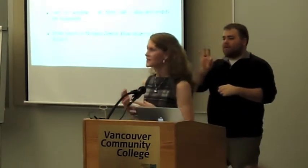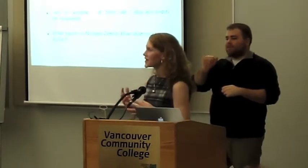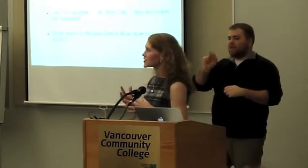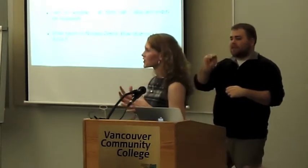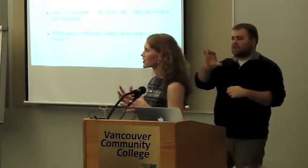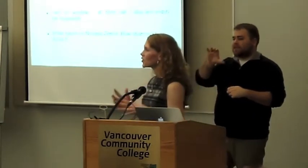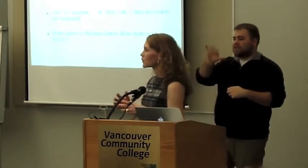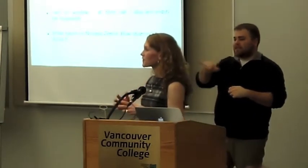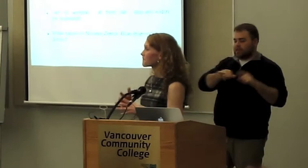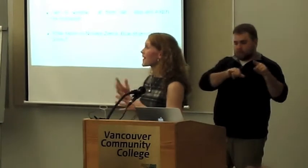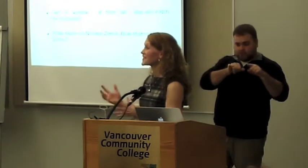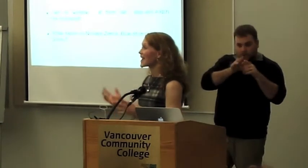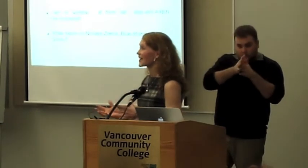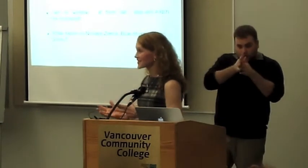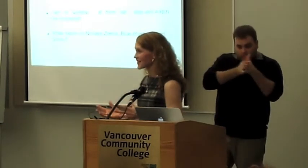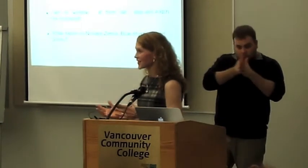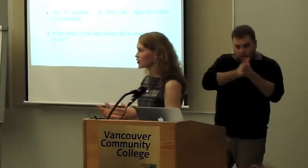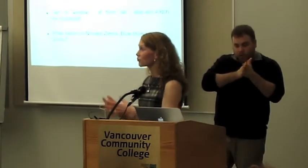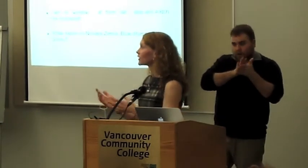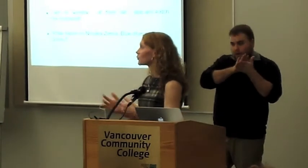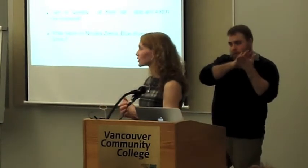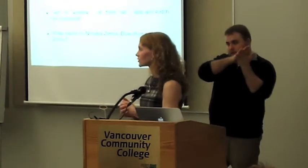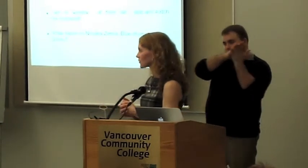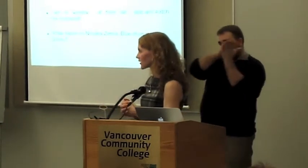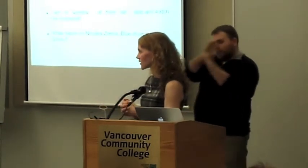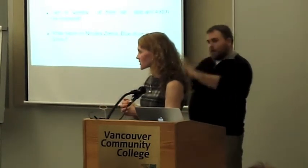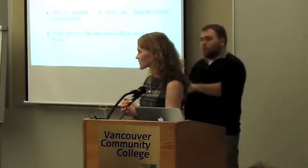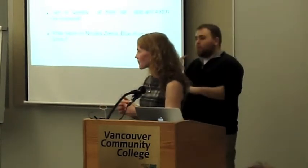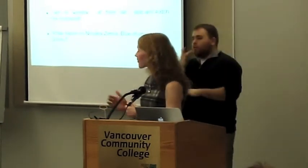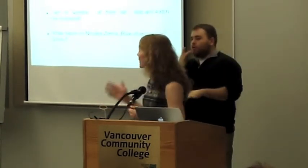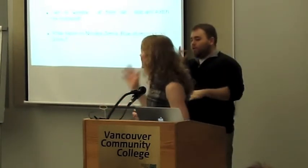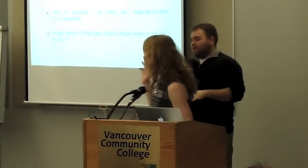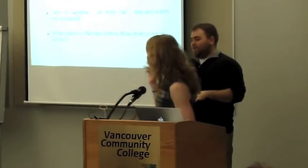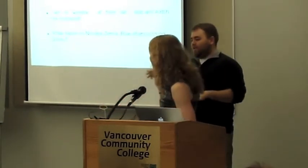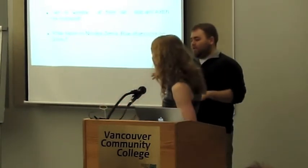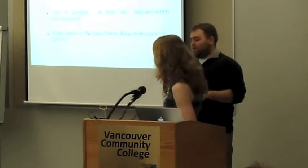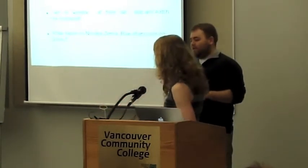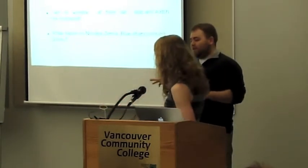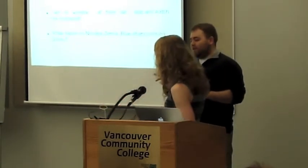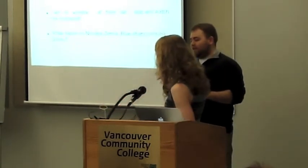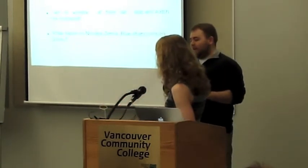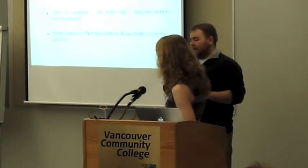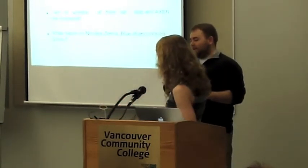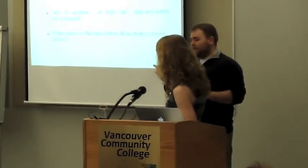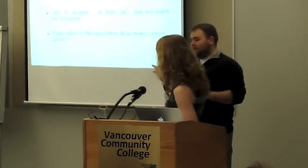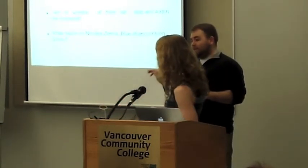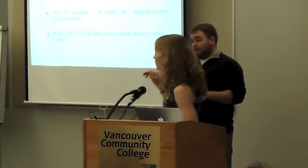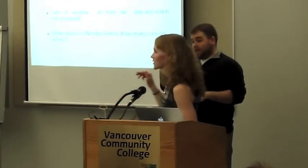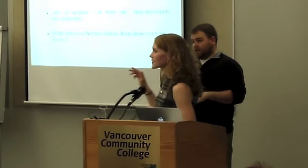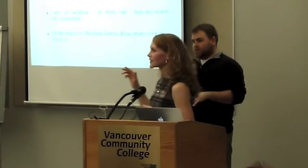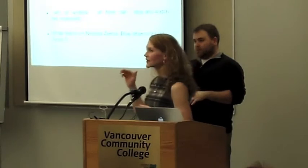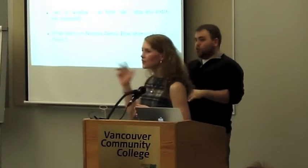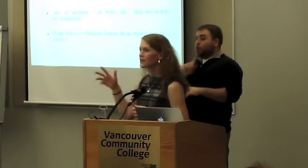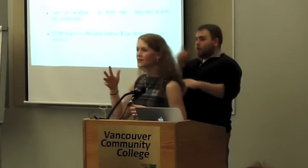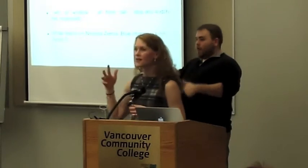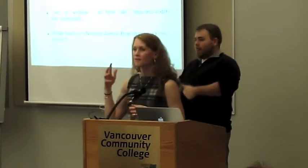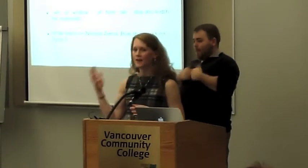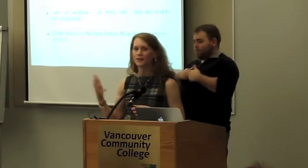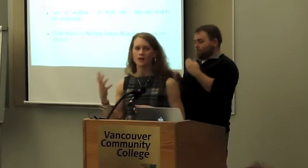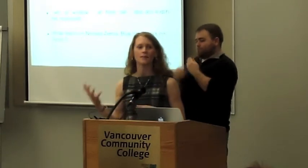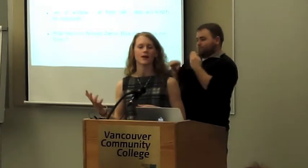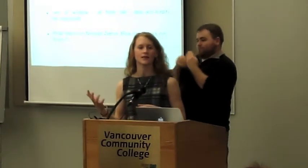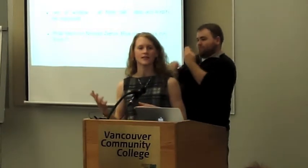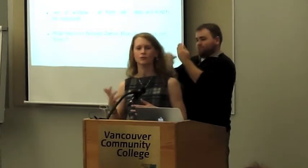a real fascination with the fantastic in the real world around us. The second thing I wanted to quickly mention was that